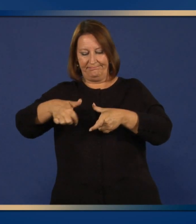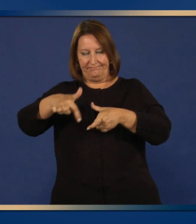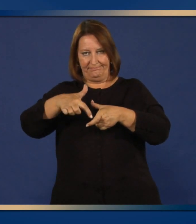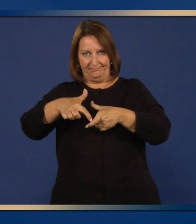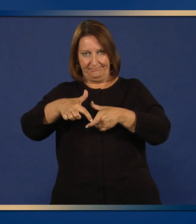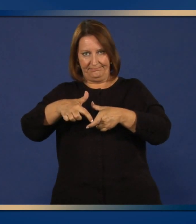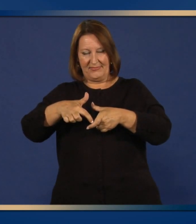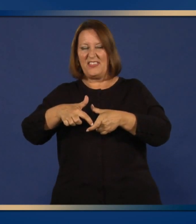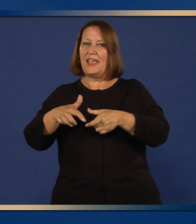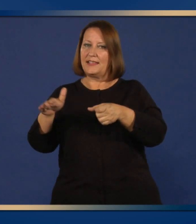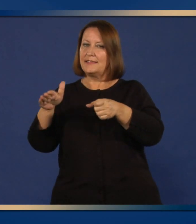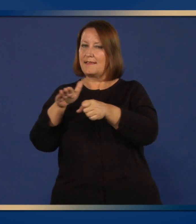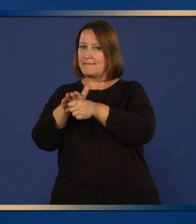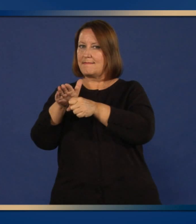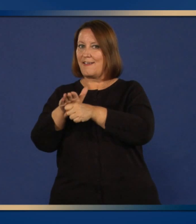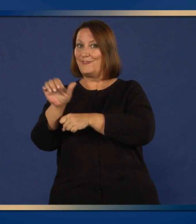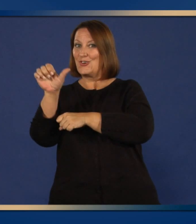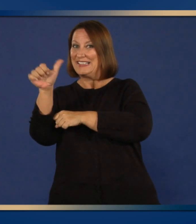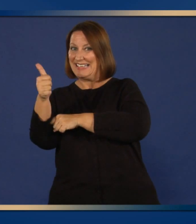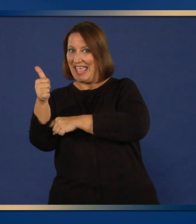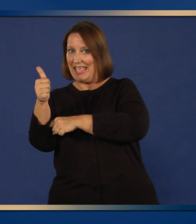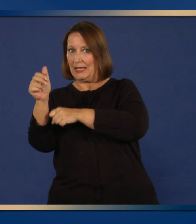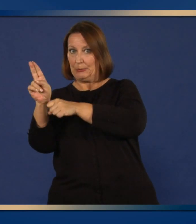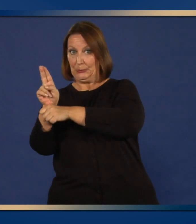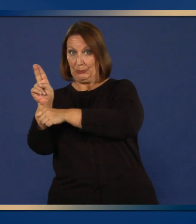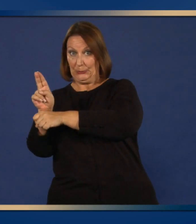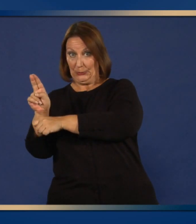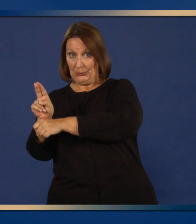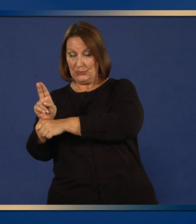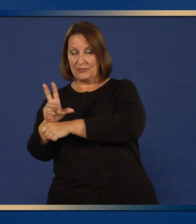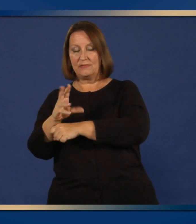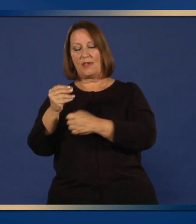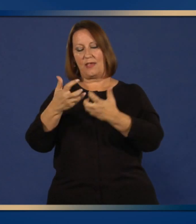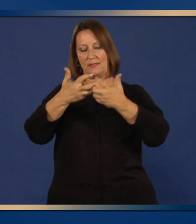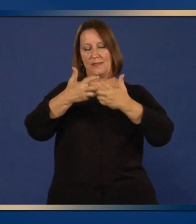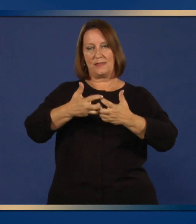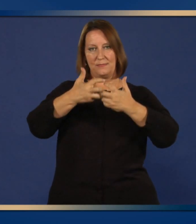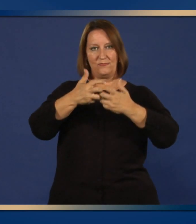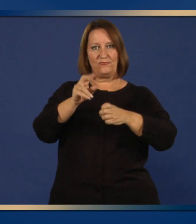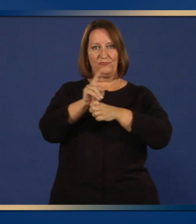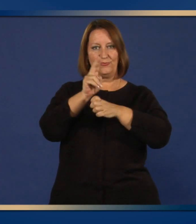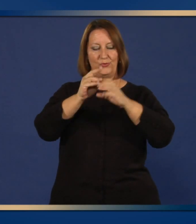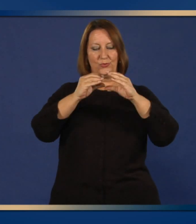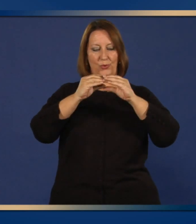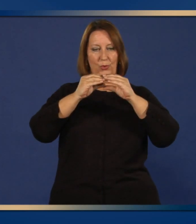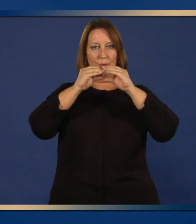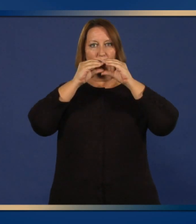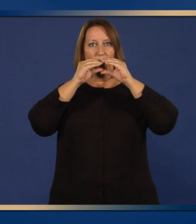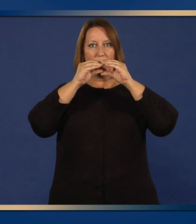doses and a discaler inhalation device.